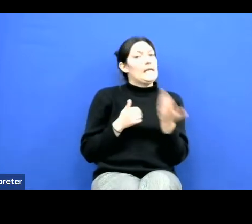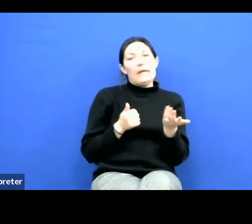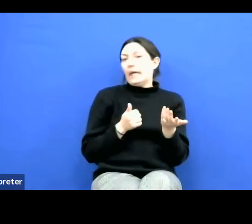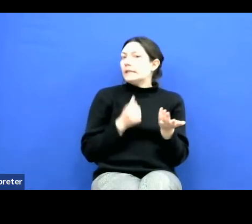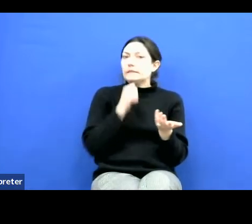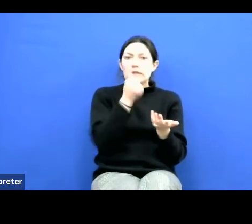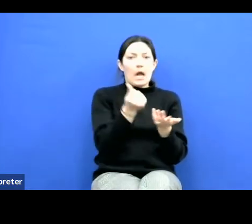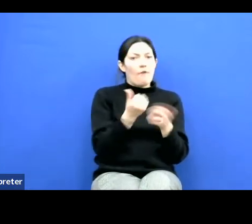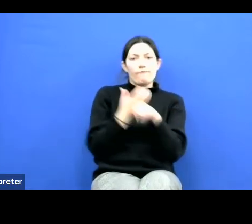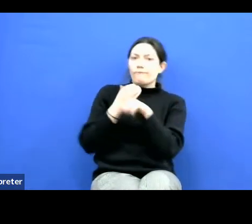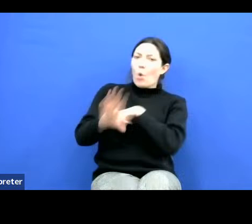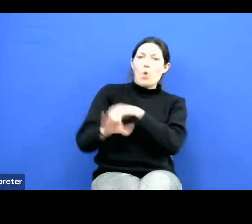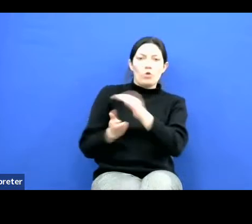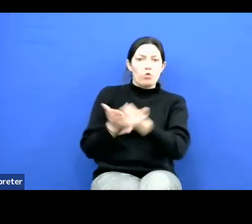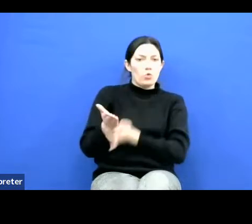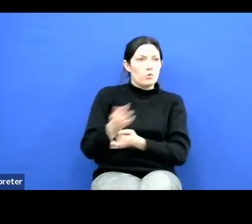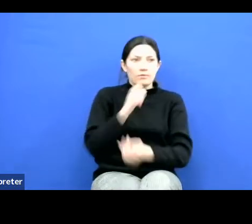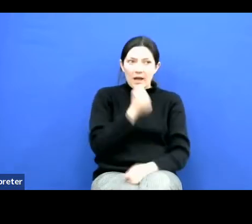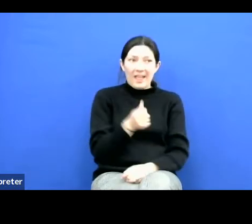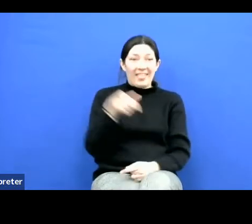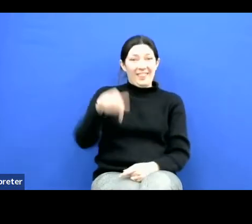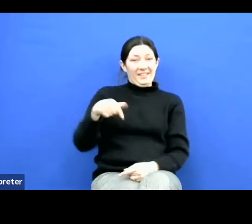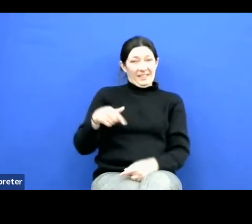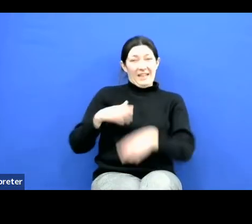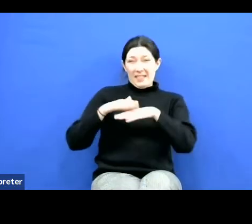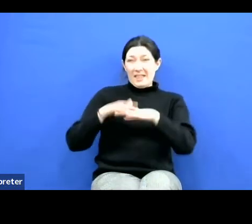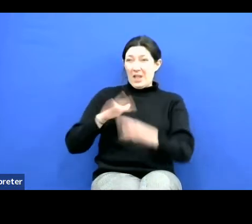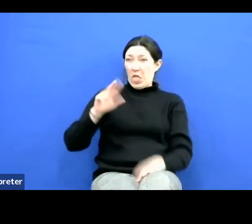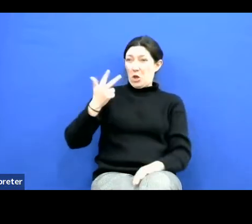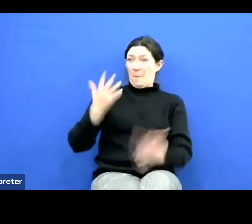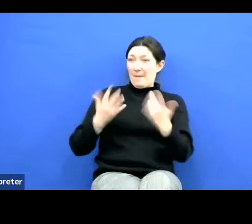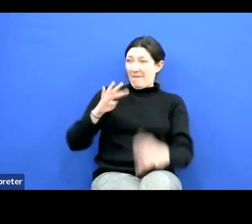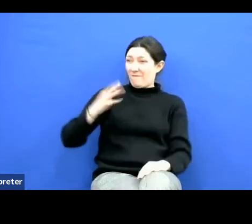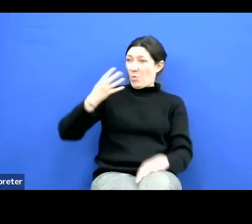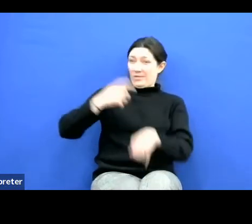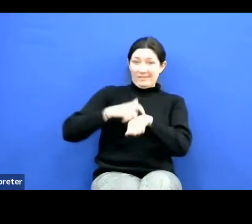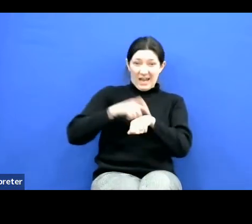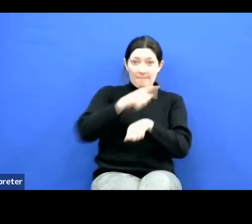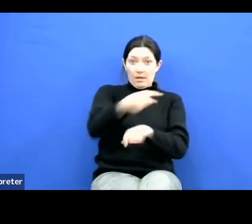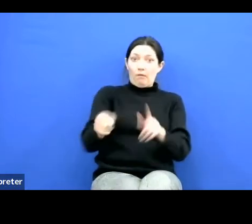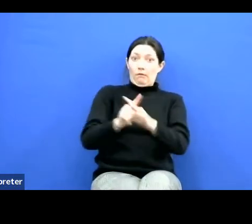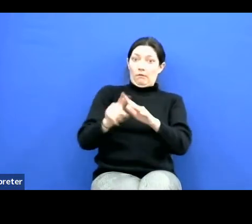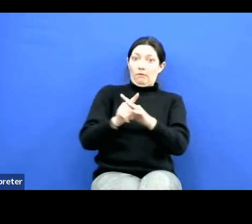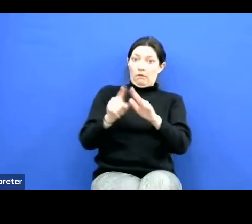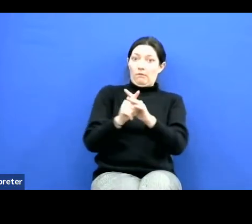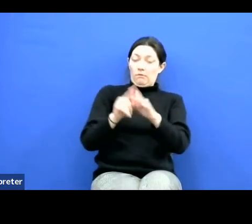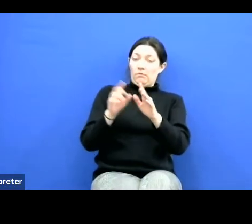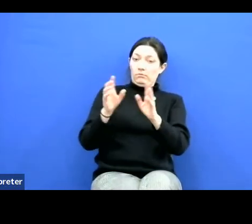ramrodded through. They've been, this is at least the third public hearing, maybe fourth meeting they've been at. Third.